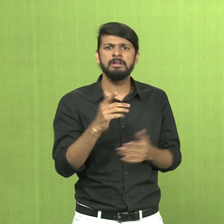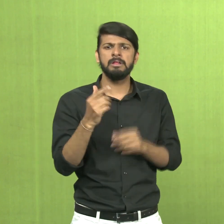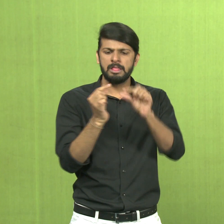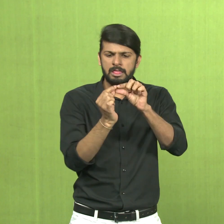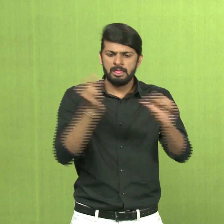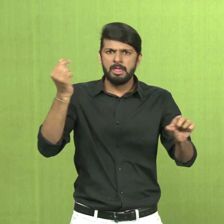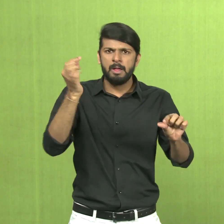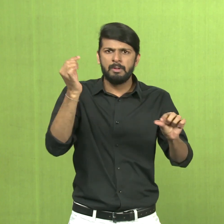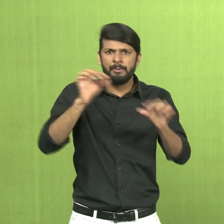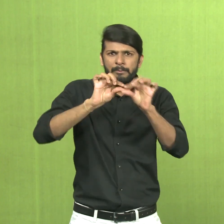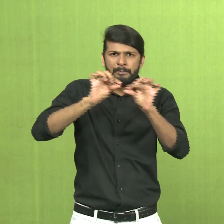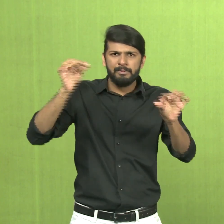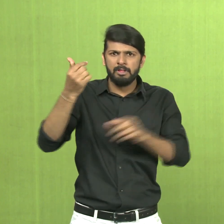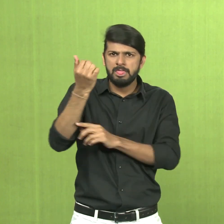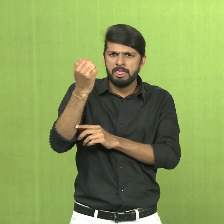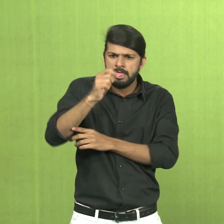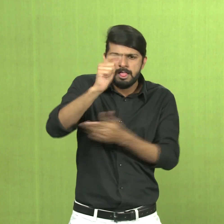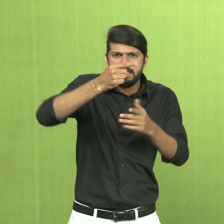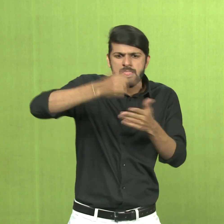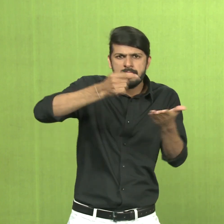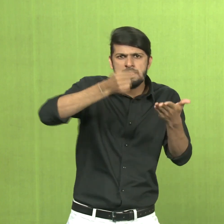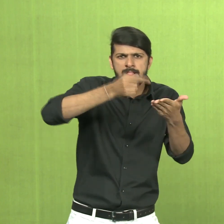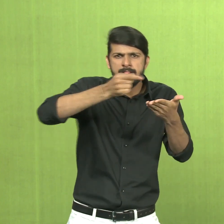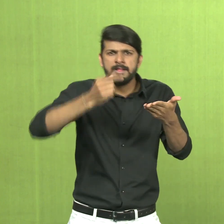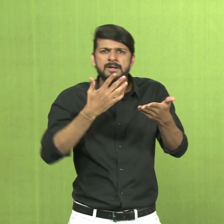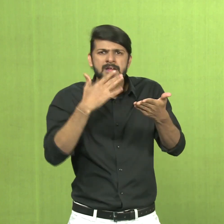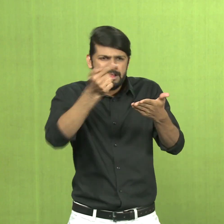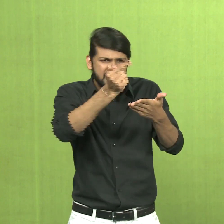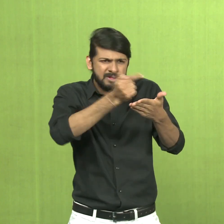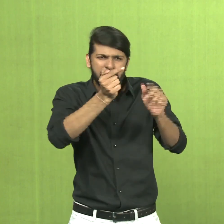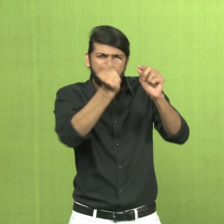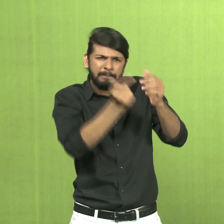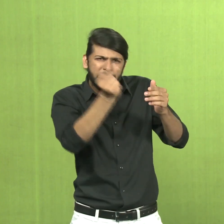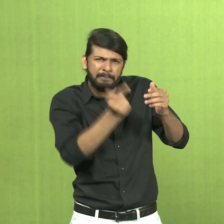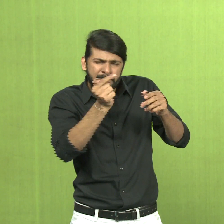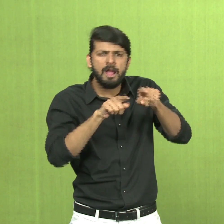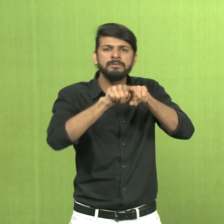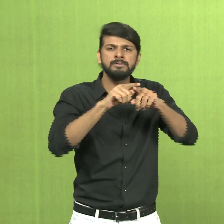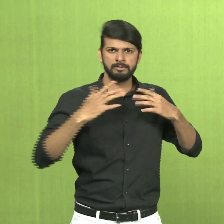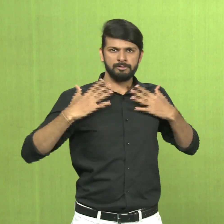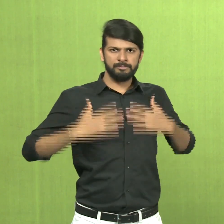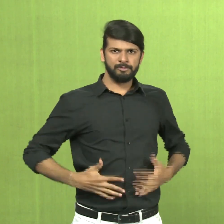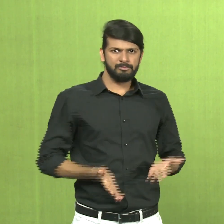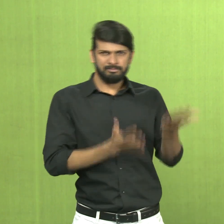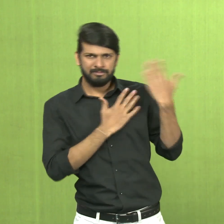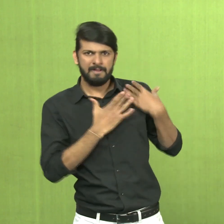The lines of the figures, which are colored in black, have been done with a reed